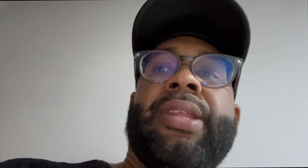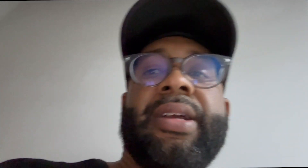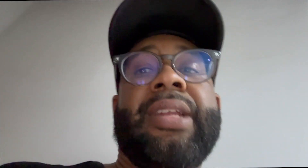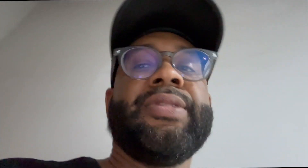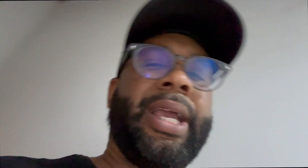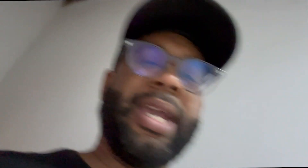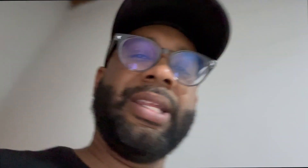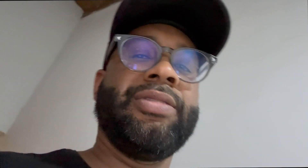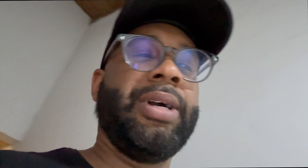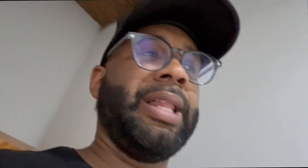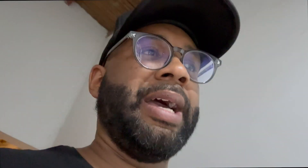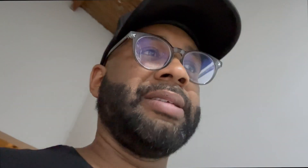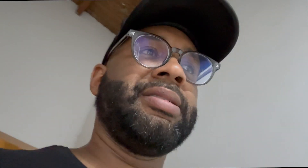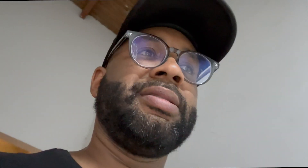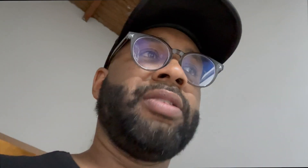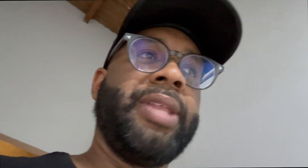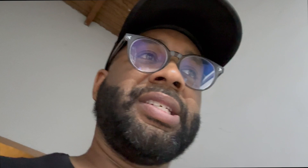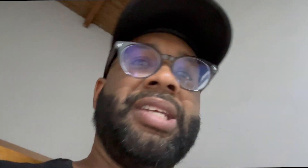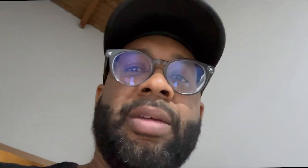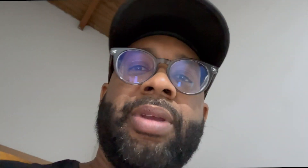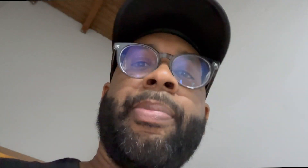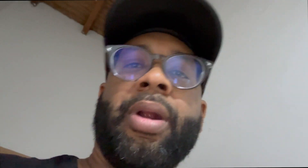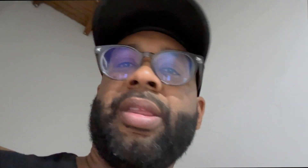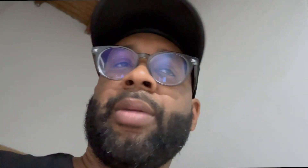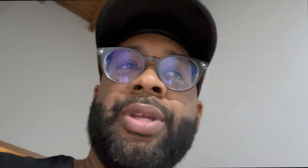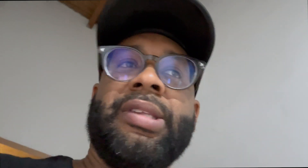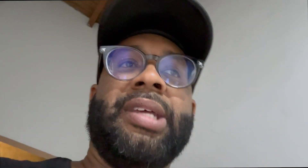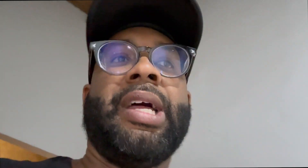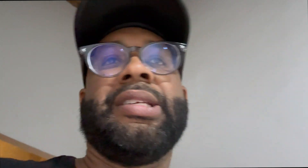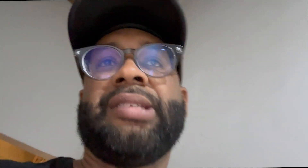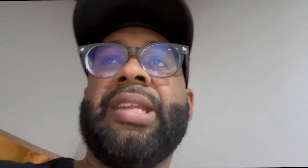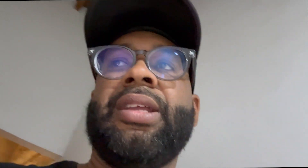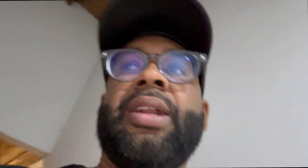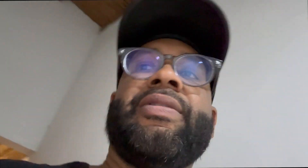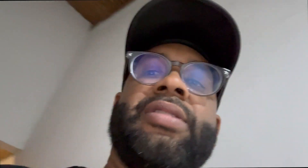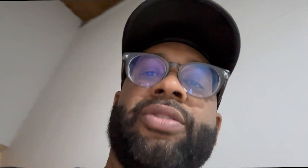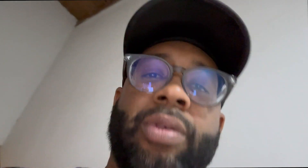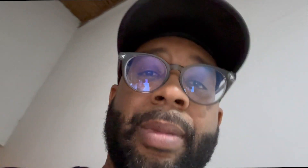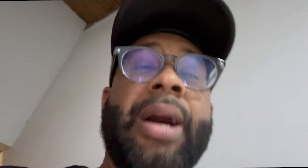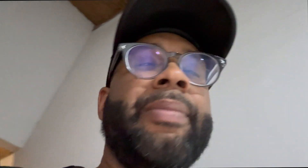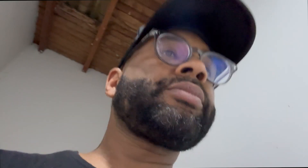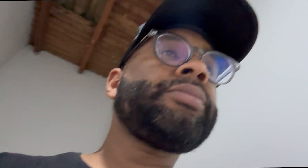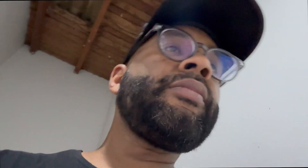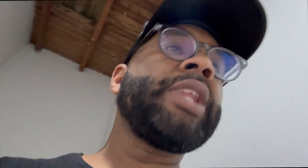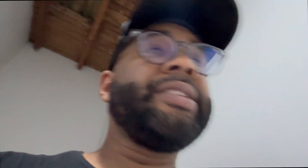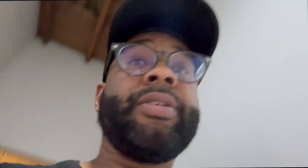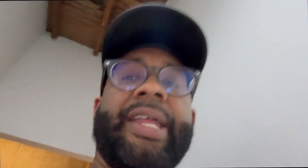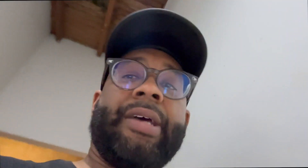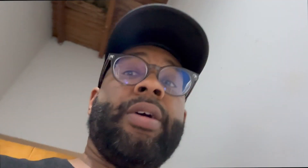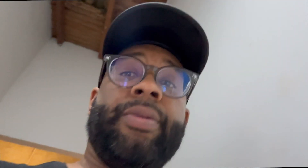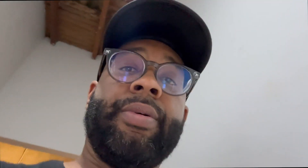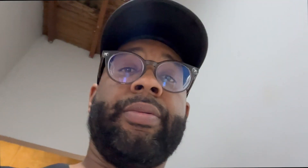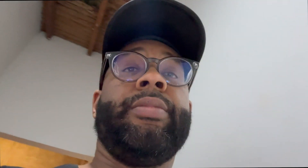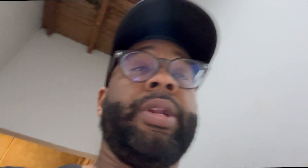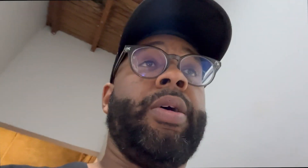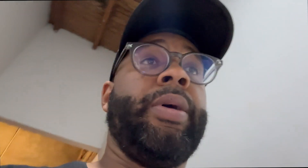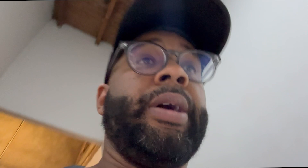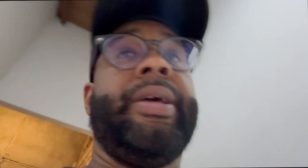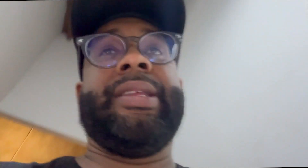Then it was like, hey, let's do a class so that she can be a part of the community and not just standing there and have to talk to her mom. And so that's how, it kind